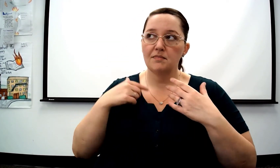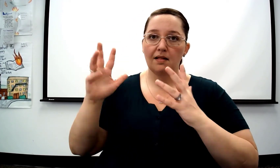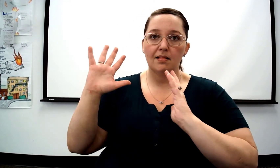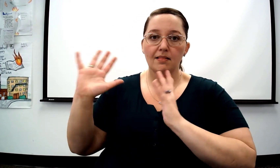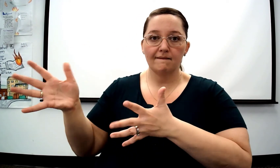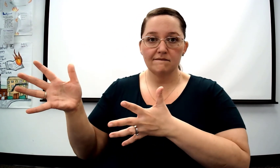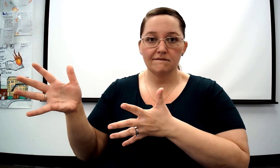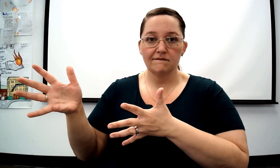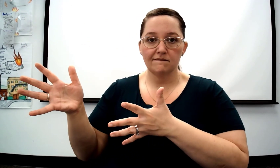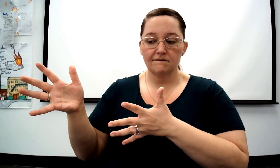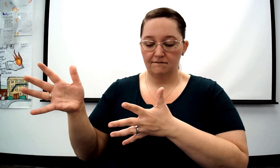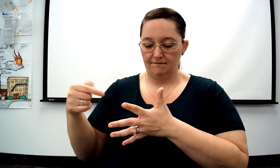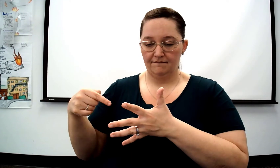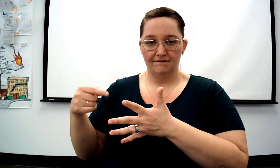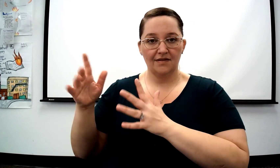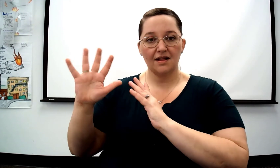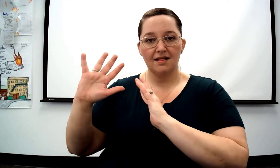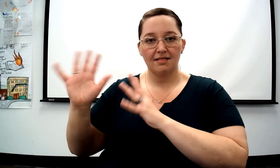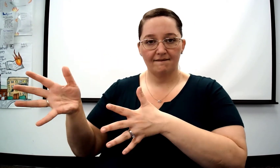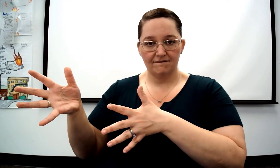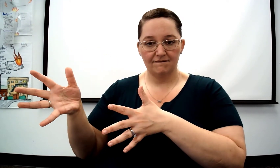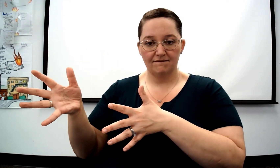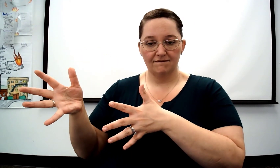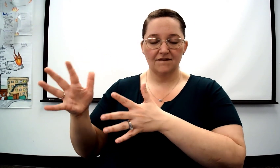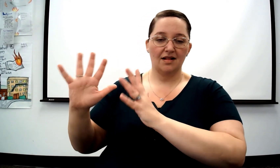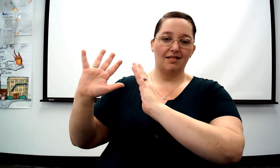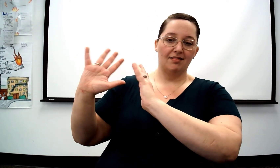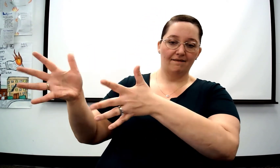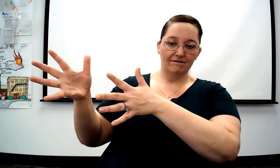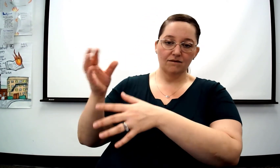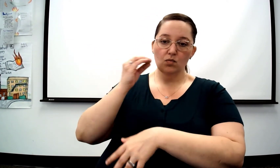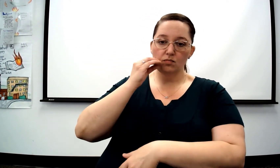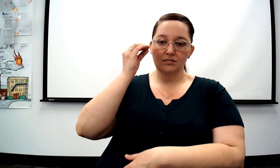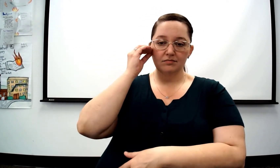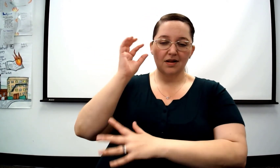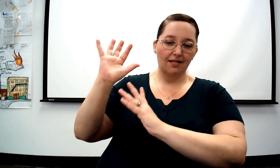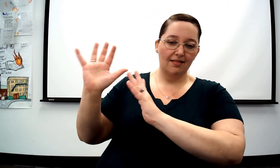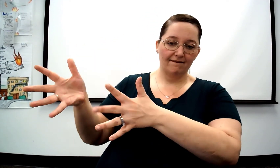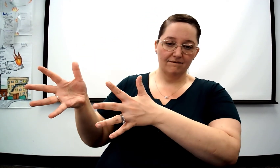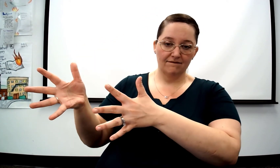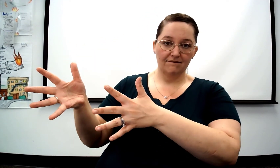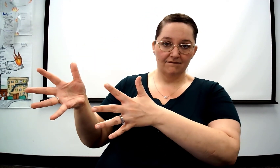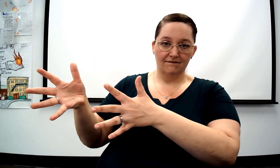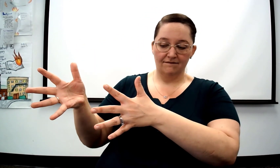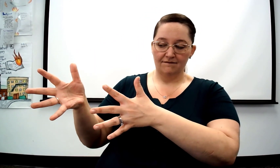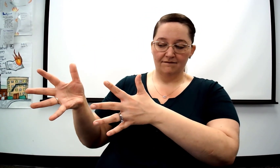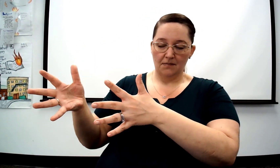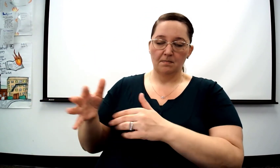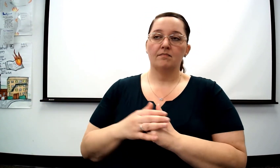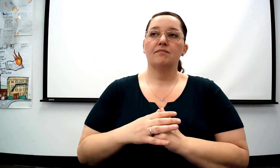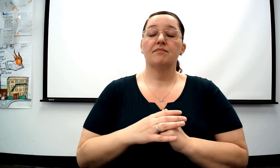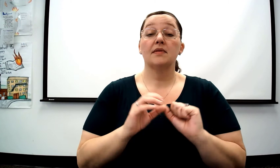at home. So this sign, leave there, I left it, I leave there